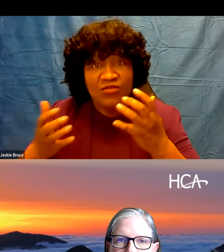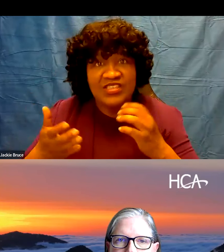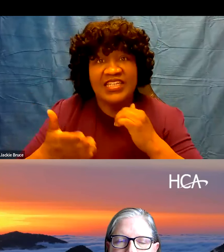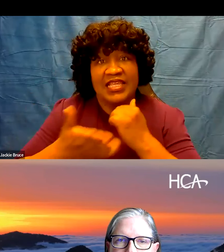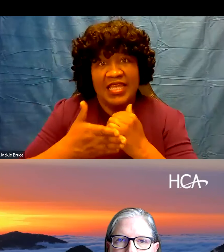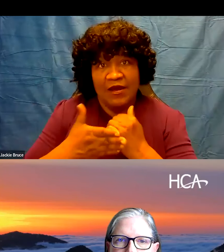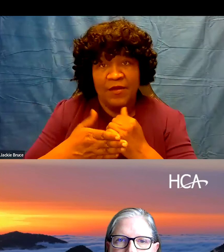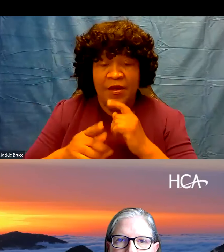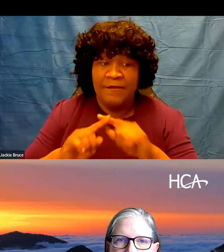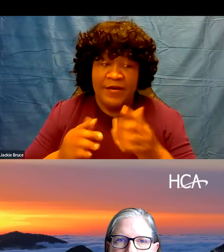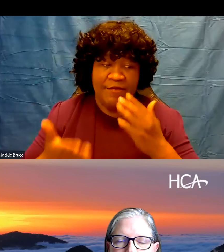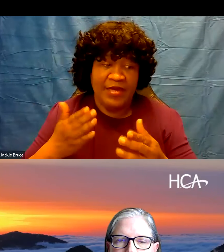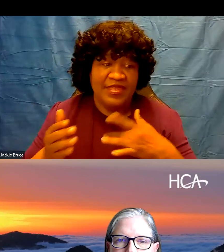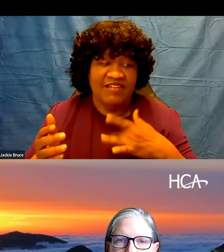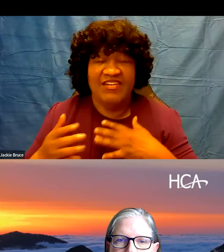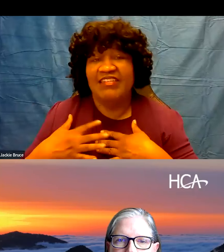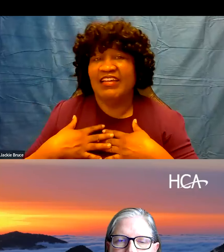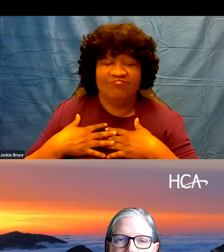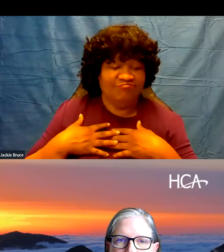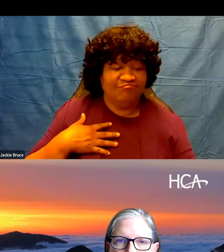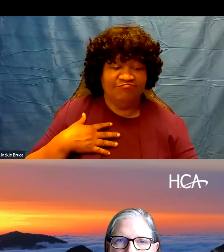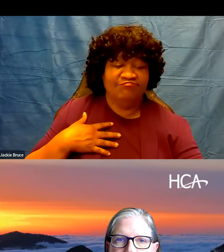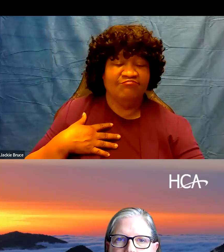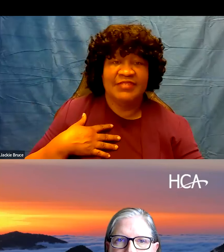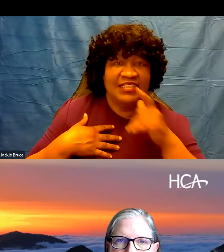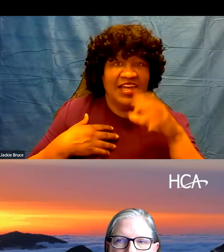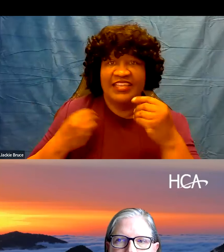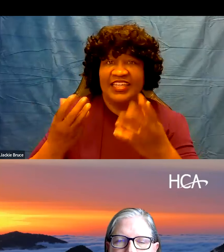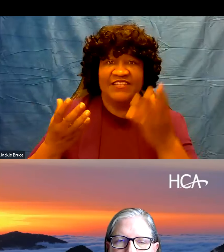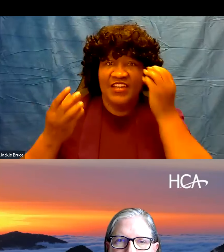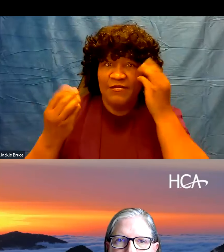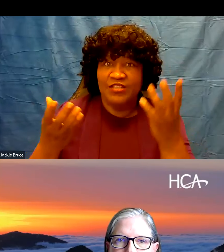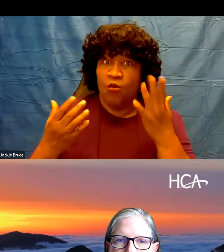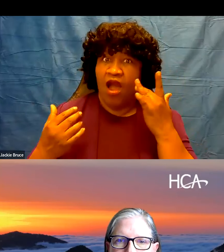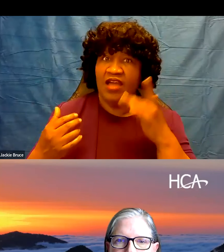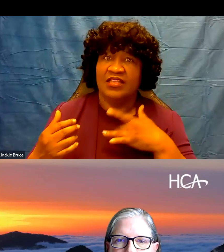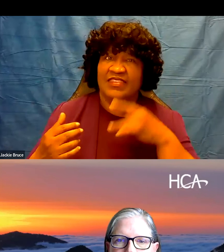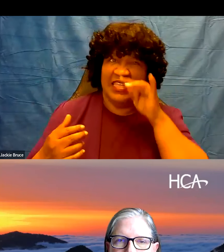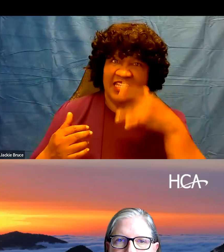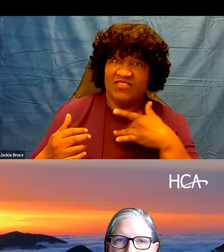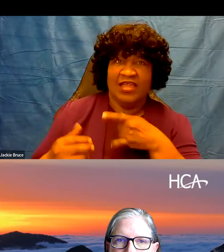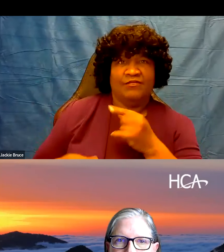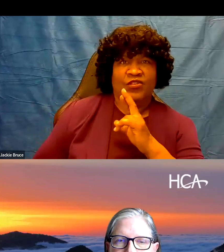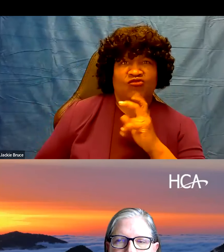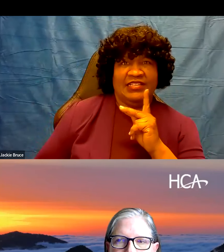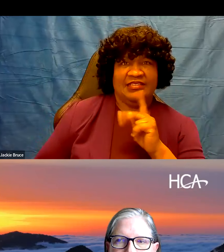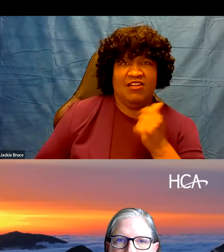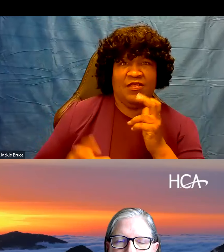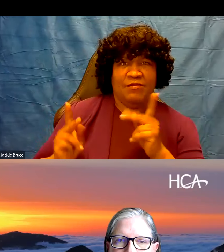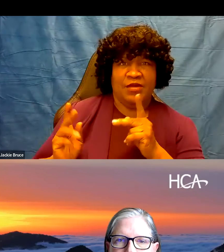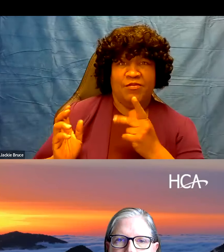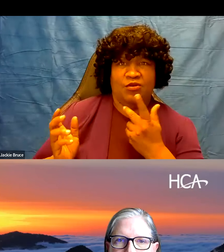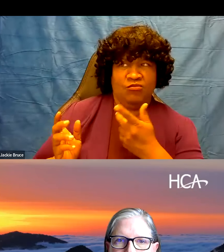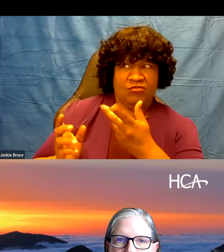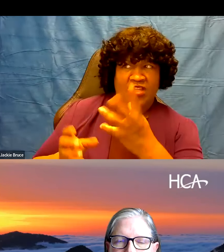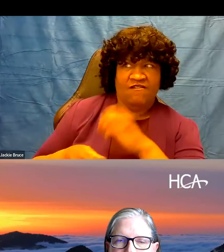they might hold back certain levels of information with the potential risk that other people that they don't want to get